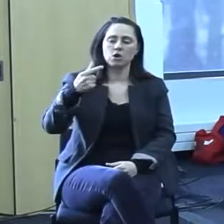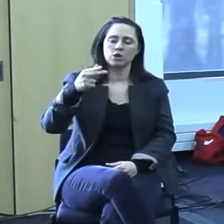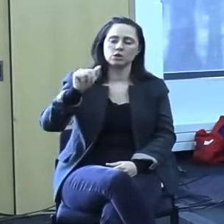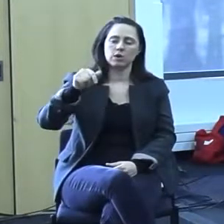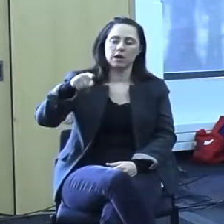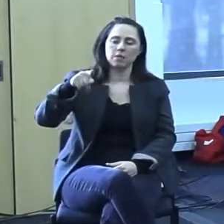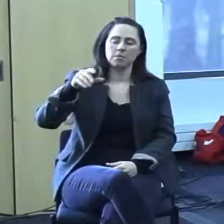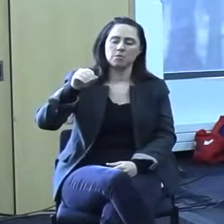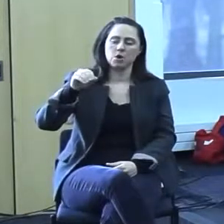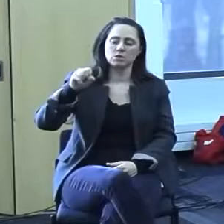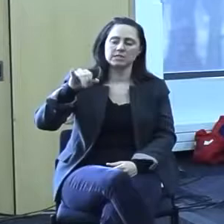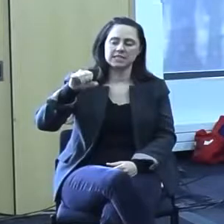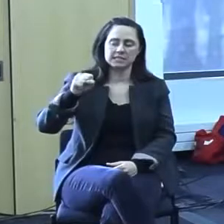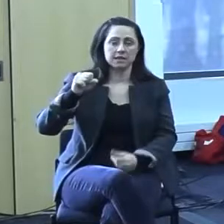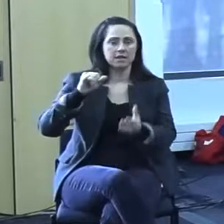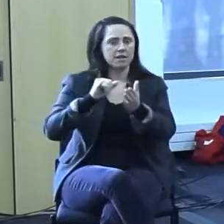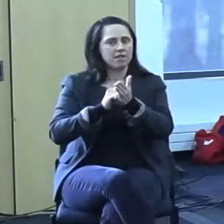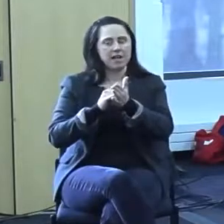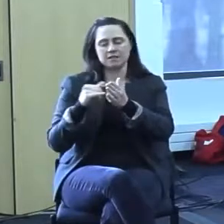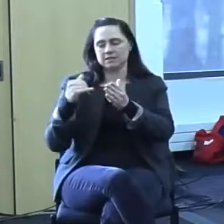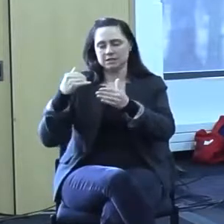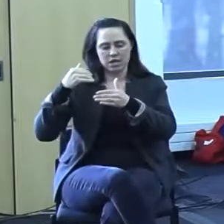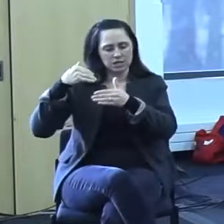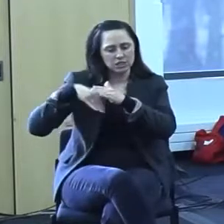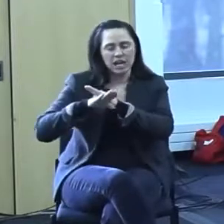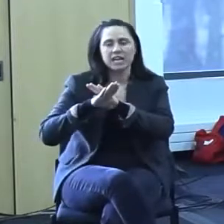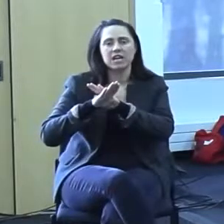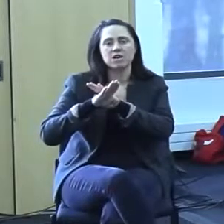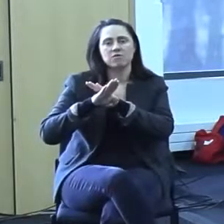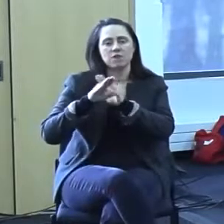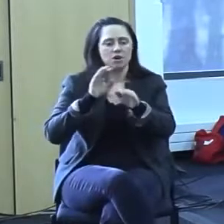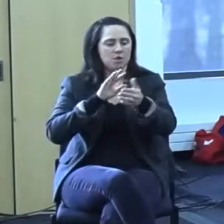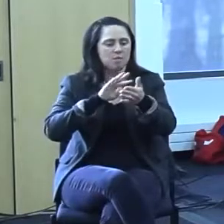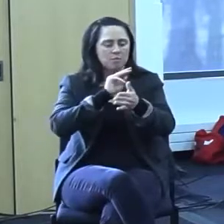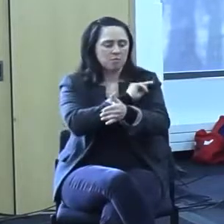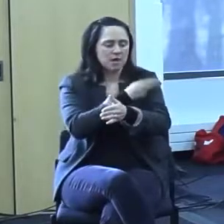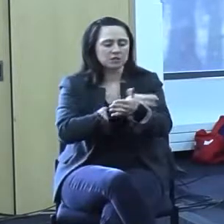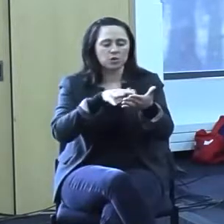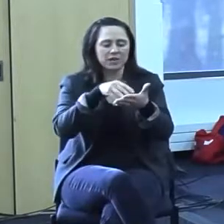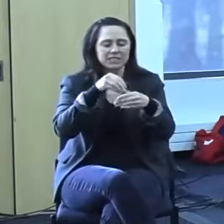just a congenital muscle weakness in my legs.